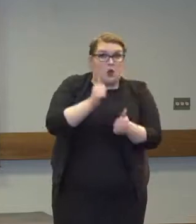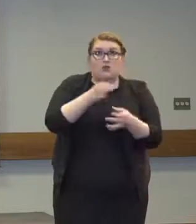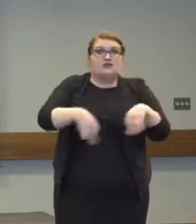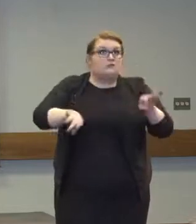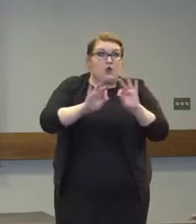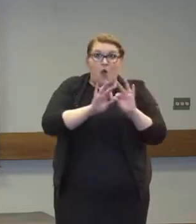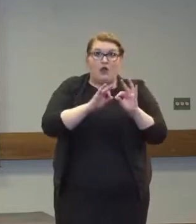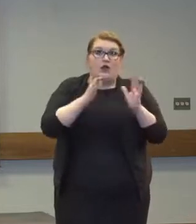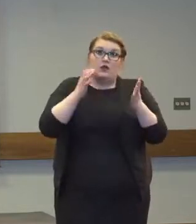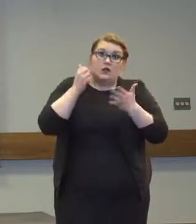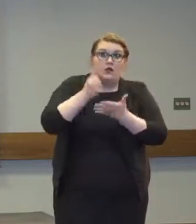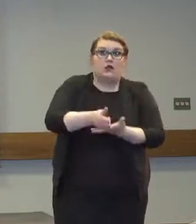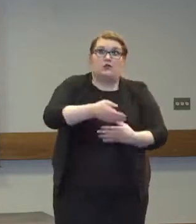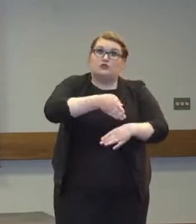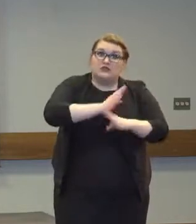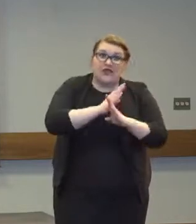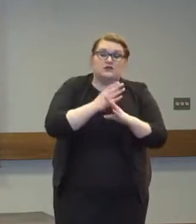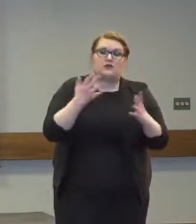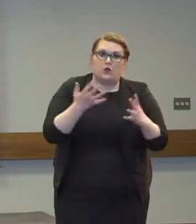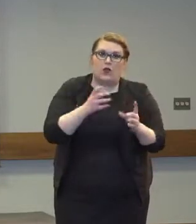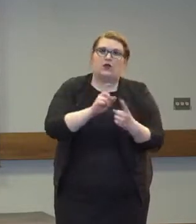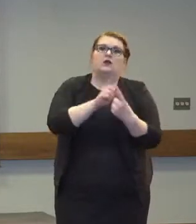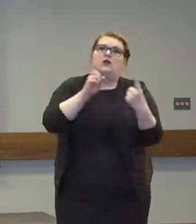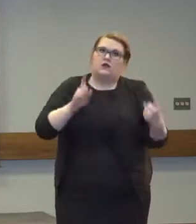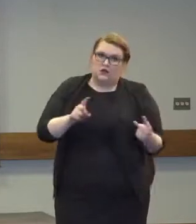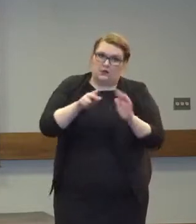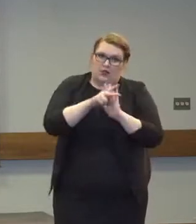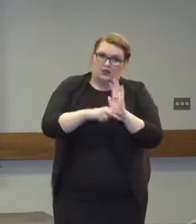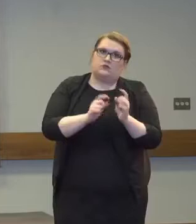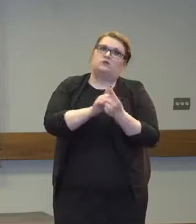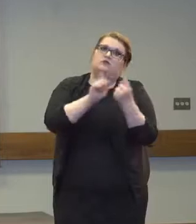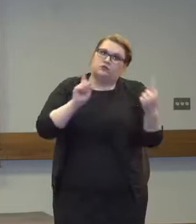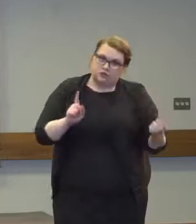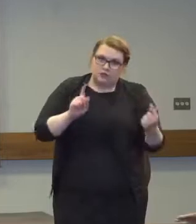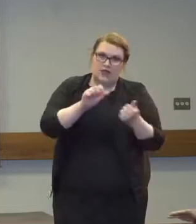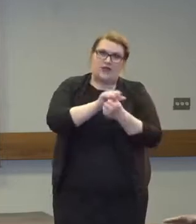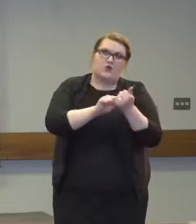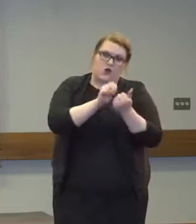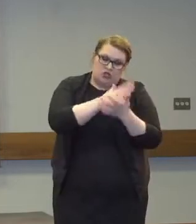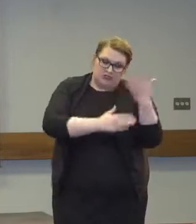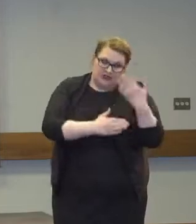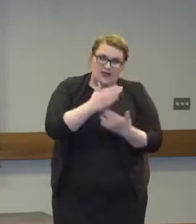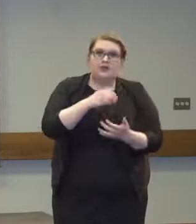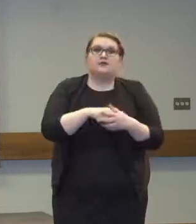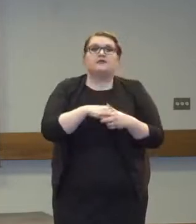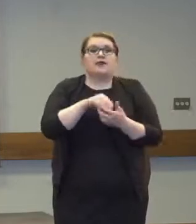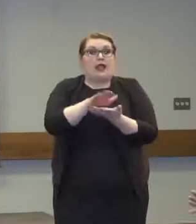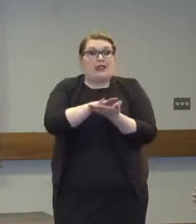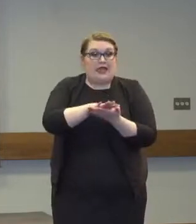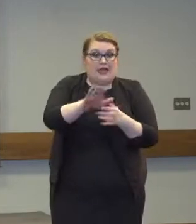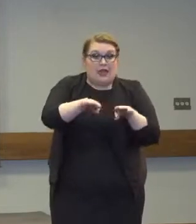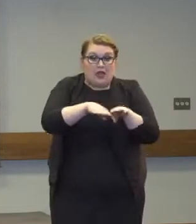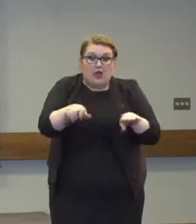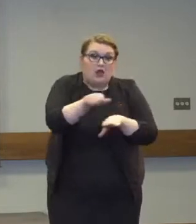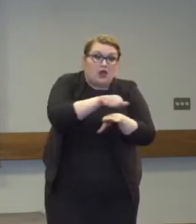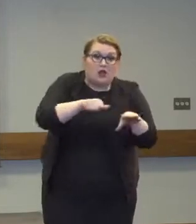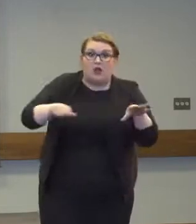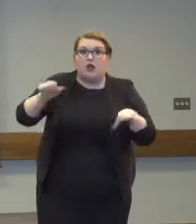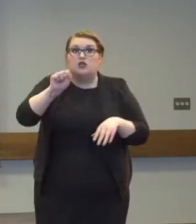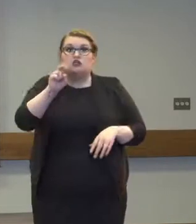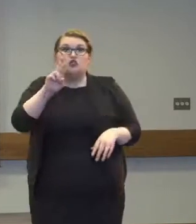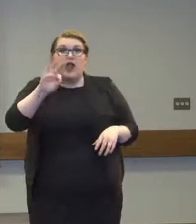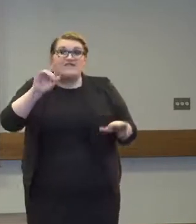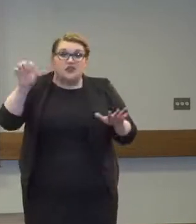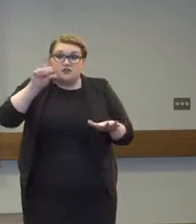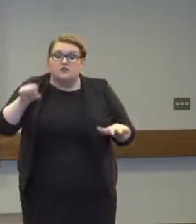drive protection are our social distancing policies, our hand washing, cleaning surfaces, decreasing and